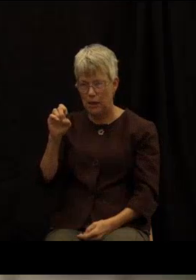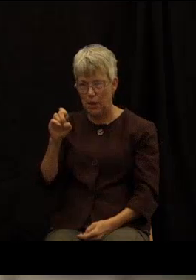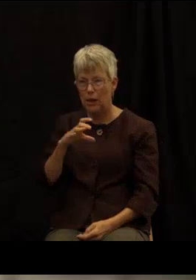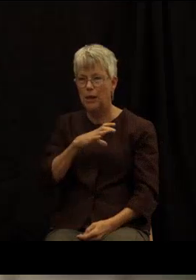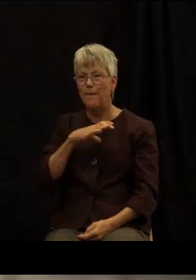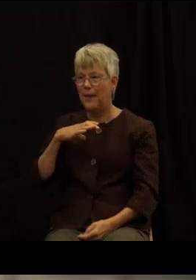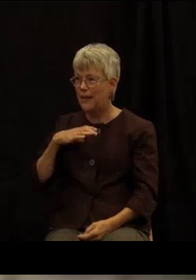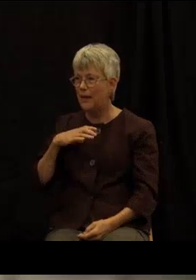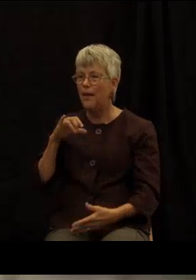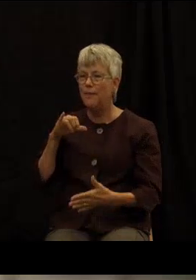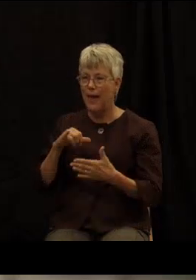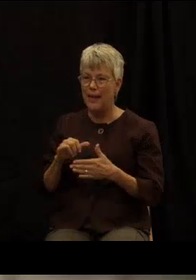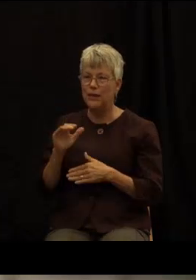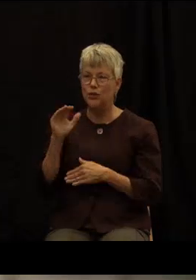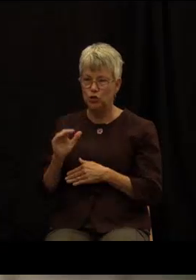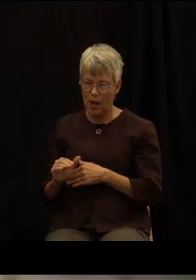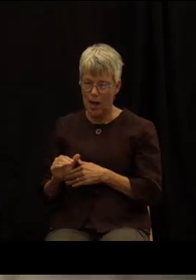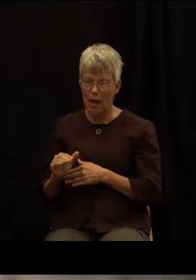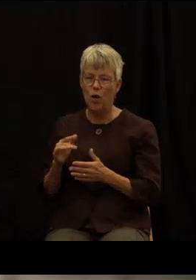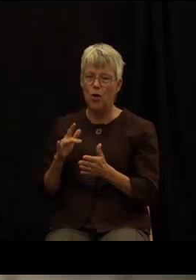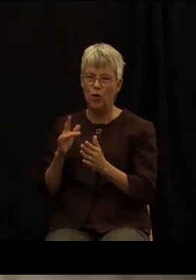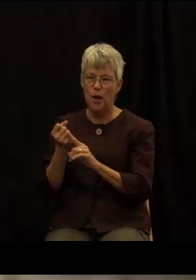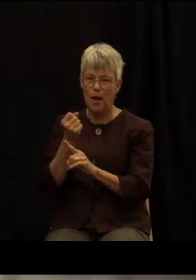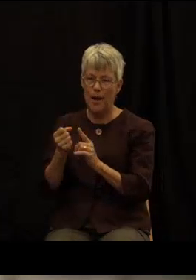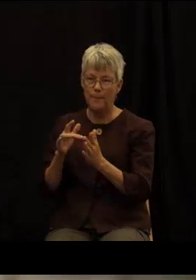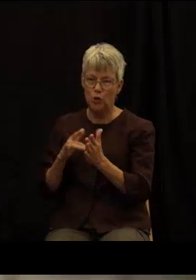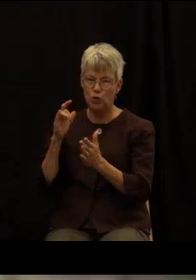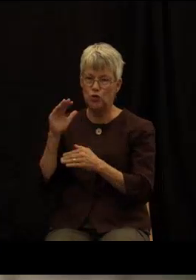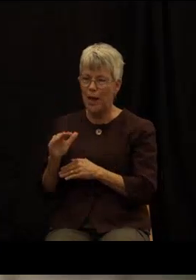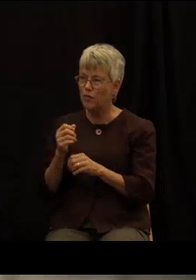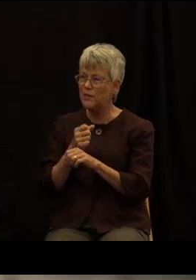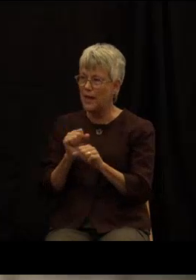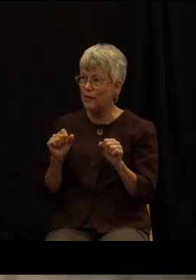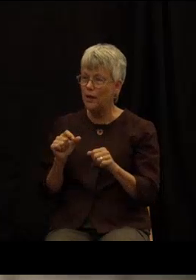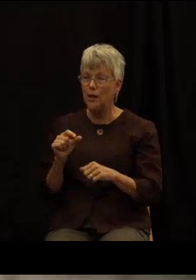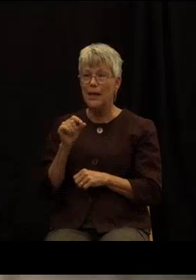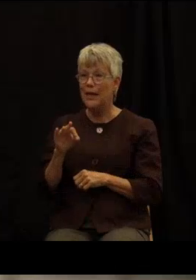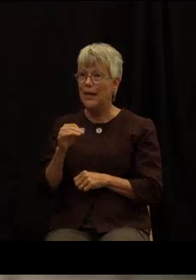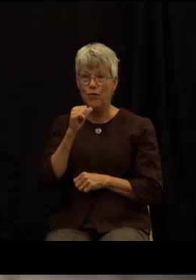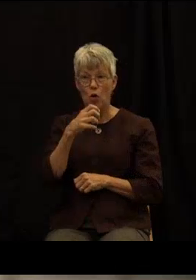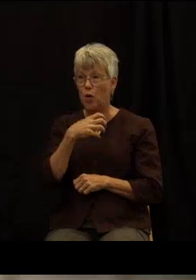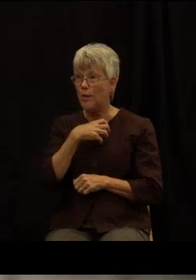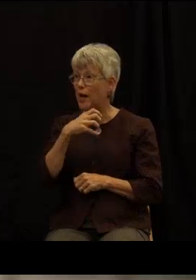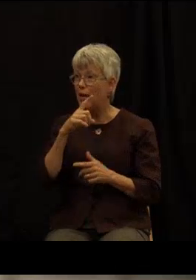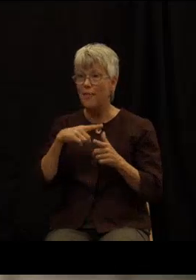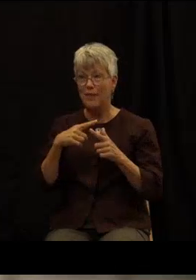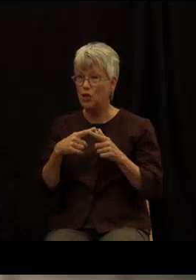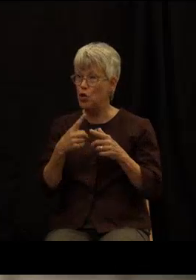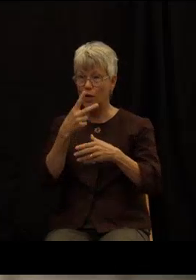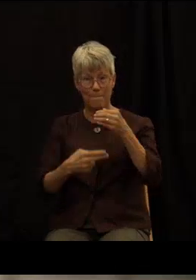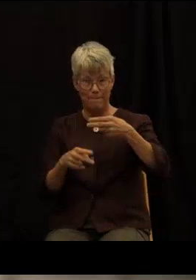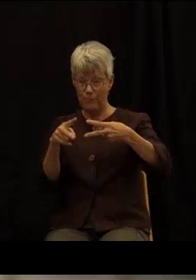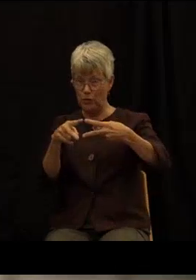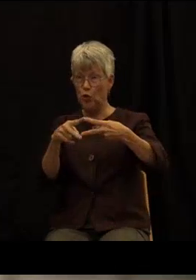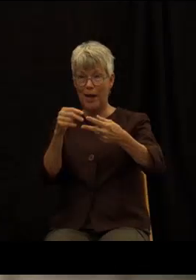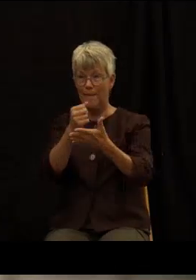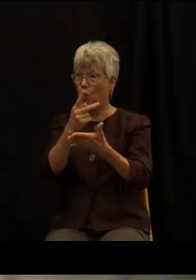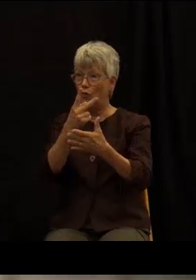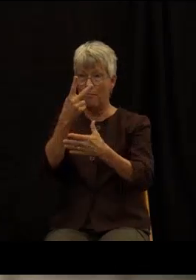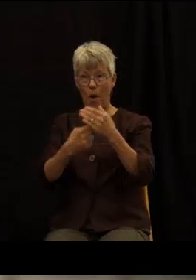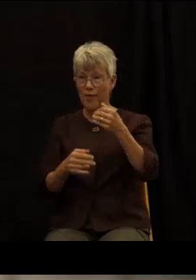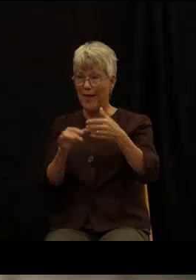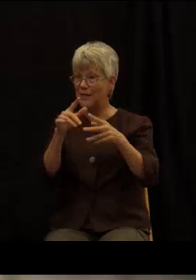the child abuse and related threats to child safety. And if there's no objection, you can take them both as a single motion. Okay.